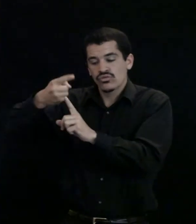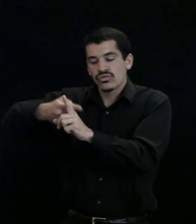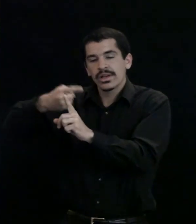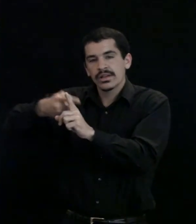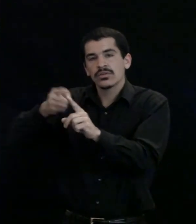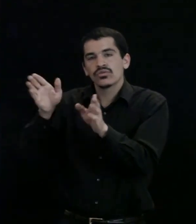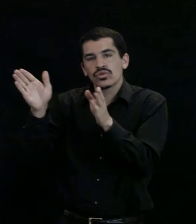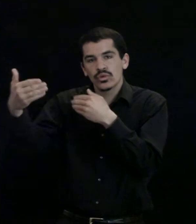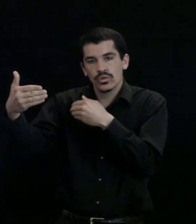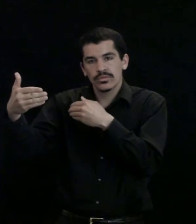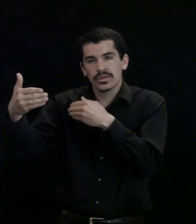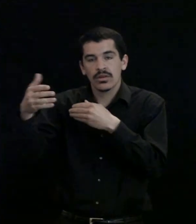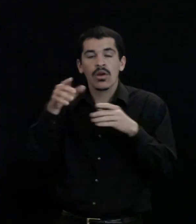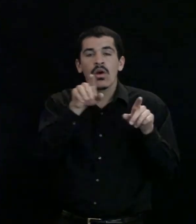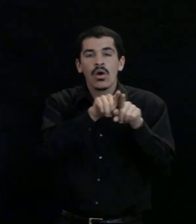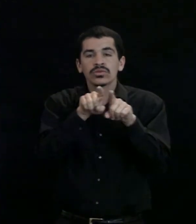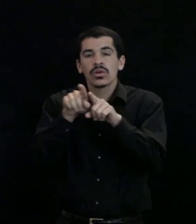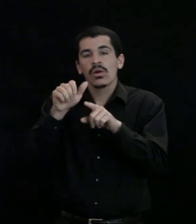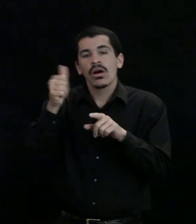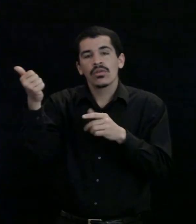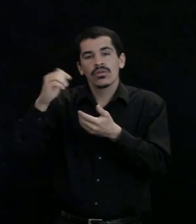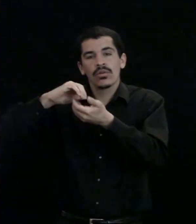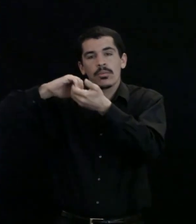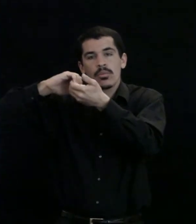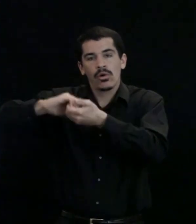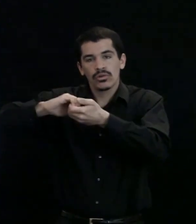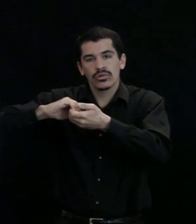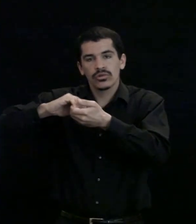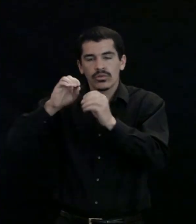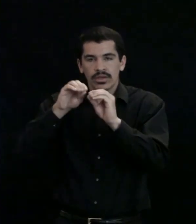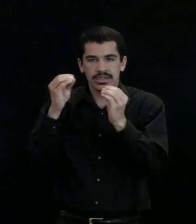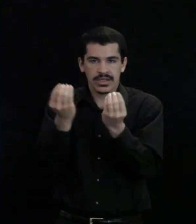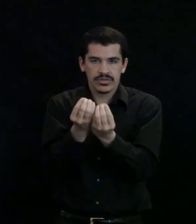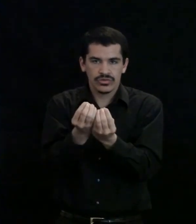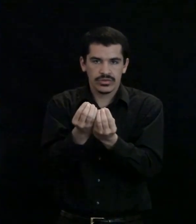and other partner organizations.